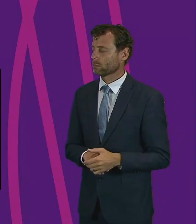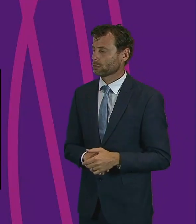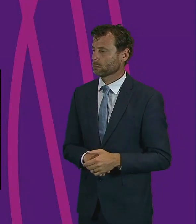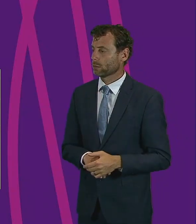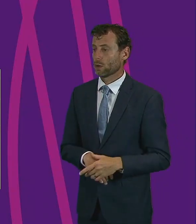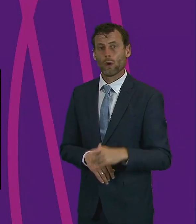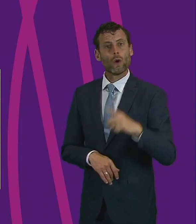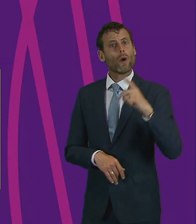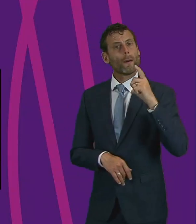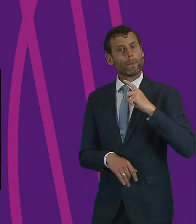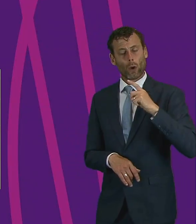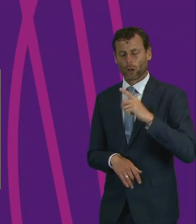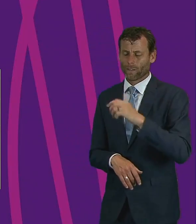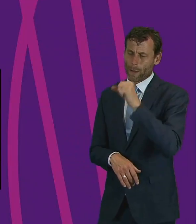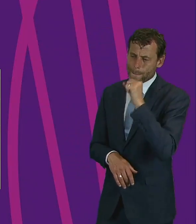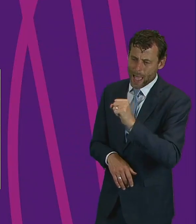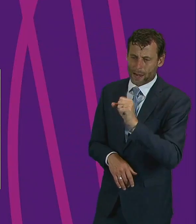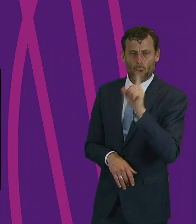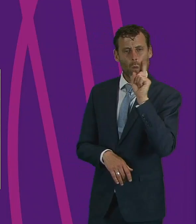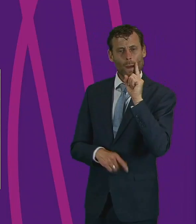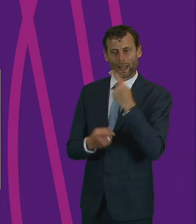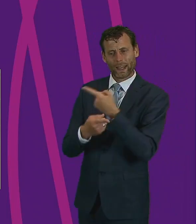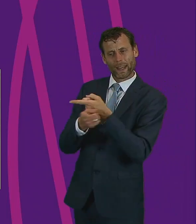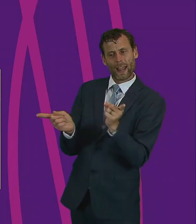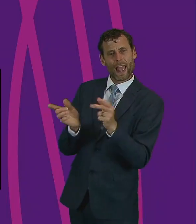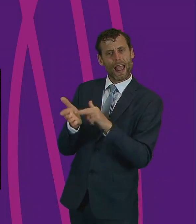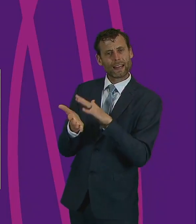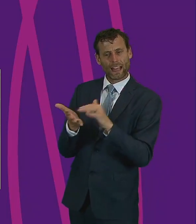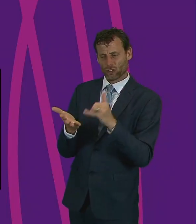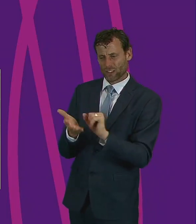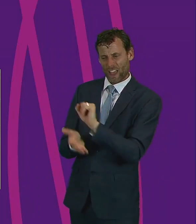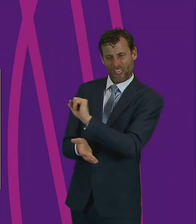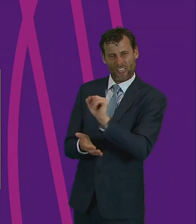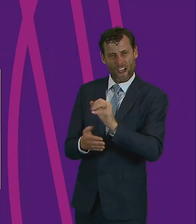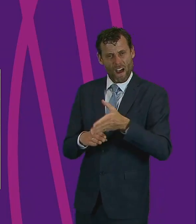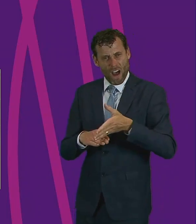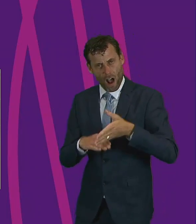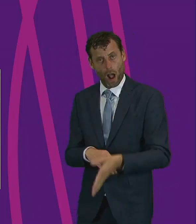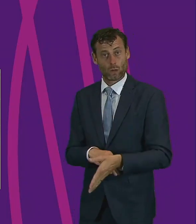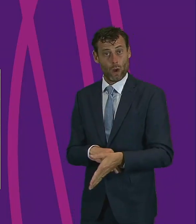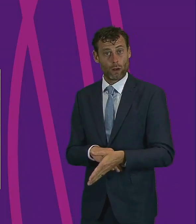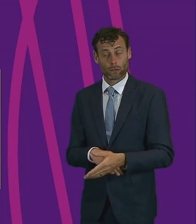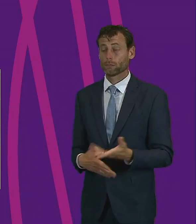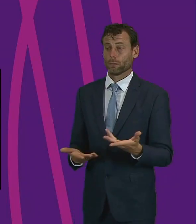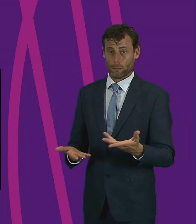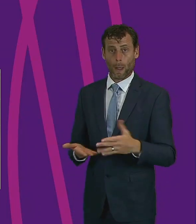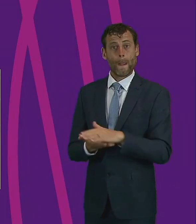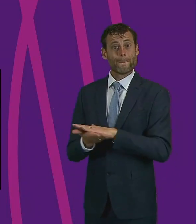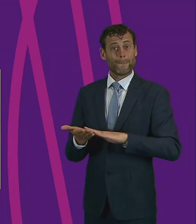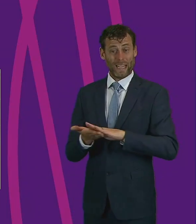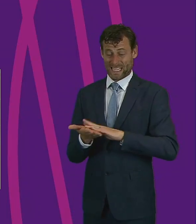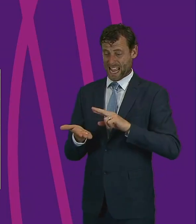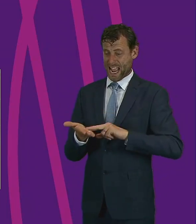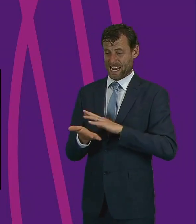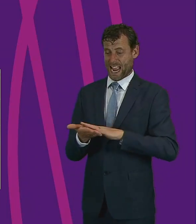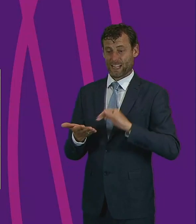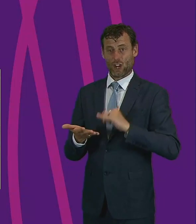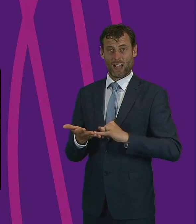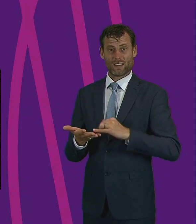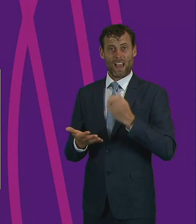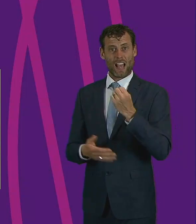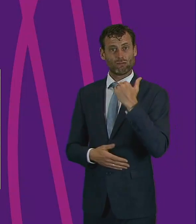hard work of the men and women of the NHS, at no point in this outbreak to date has Scotland had insufficient acute or